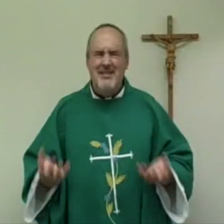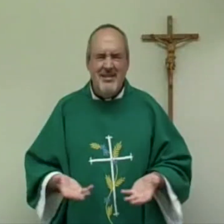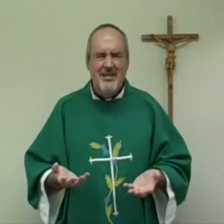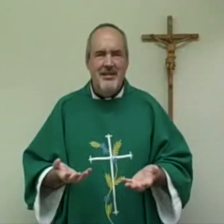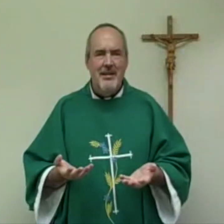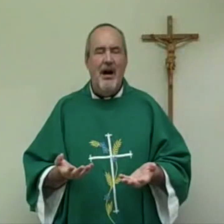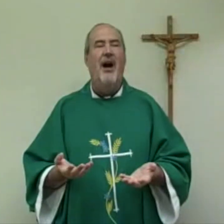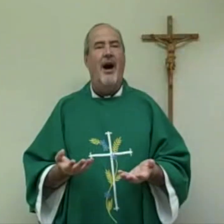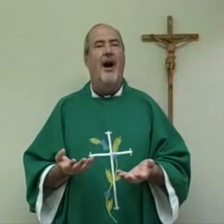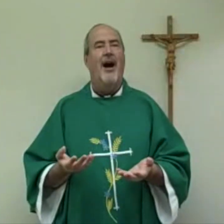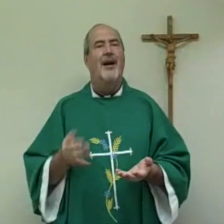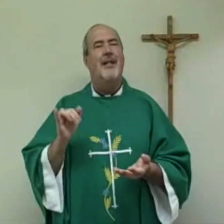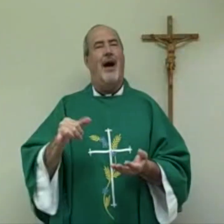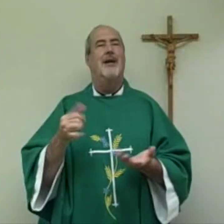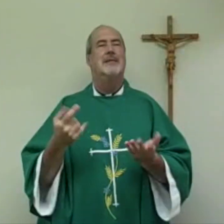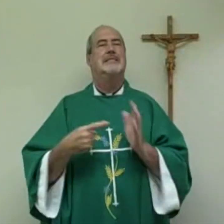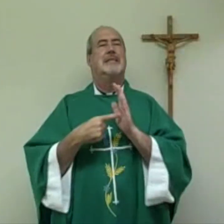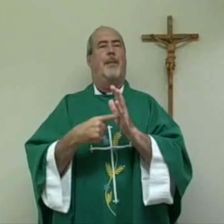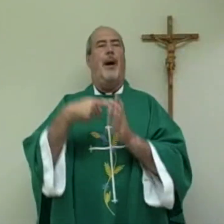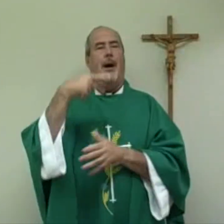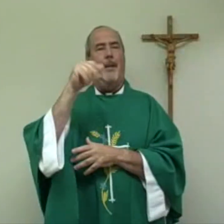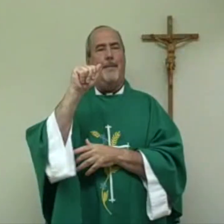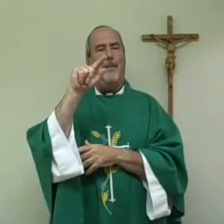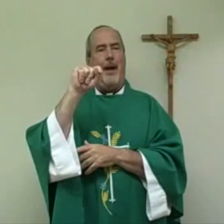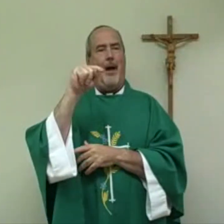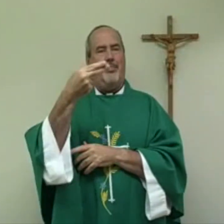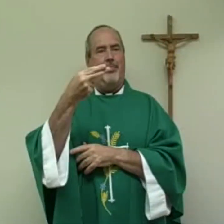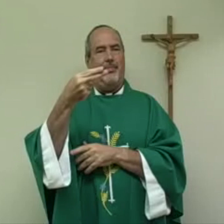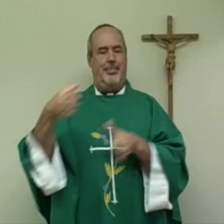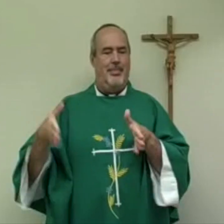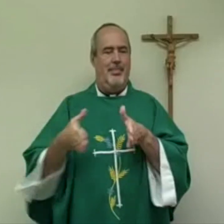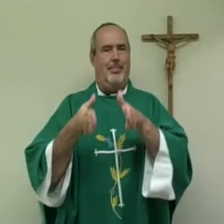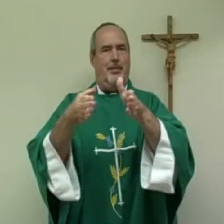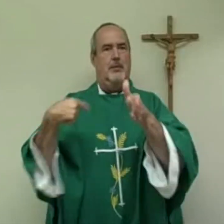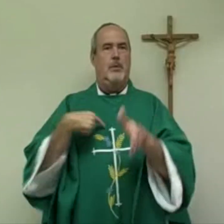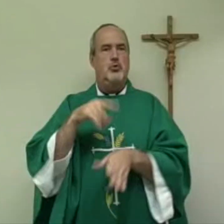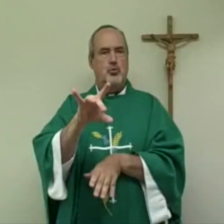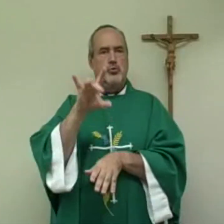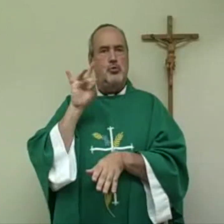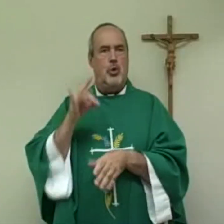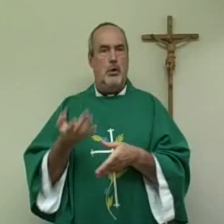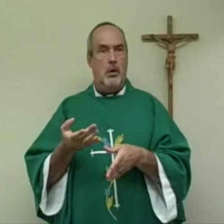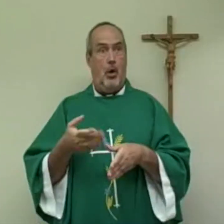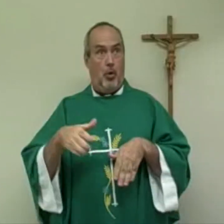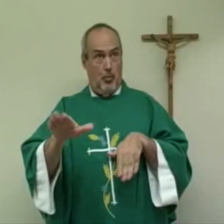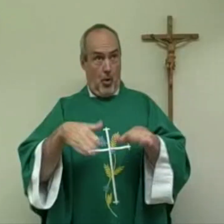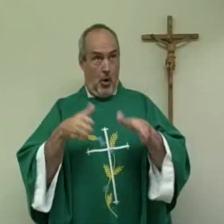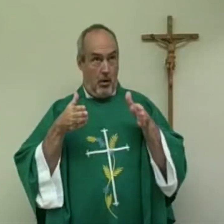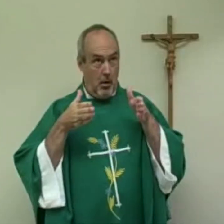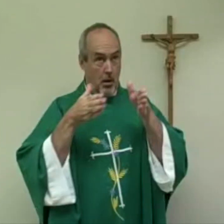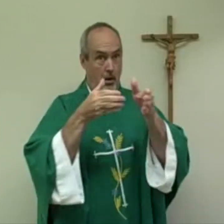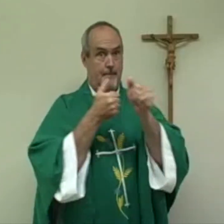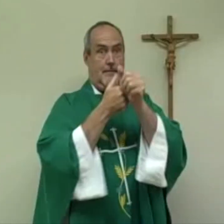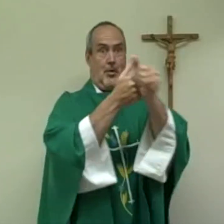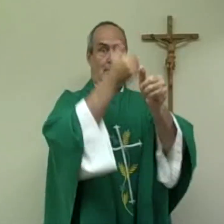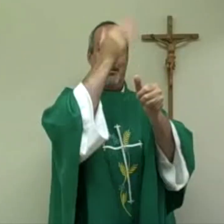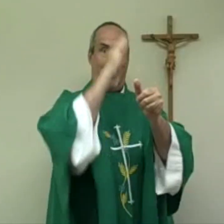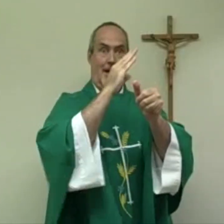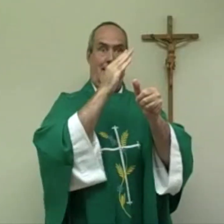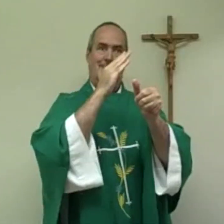God. And as far as our feet, what he thinks Jesus is talking about a path,